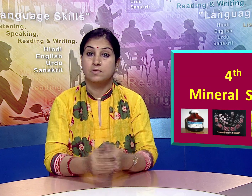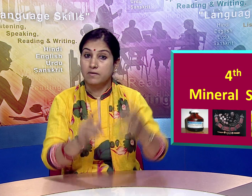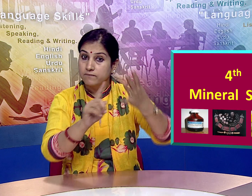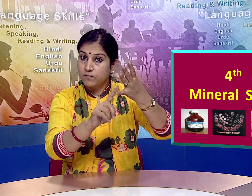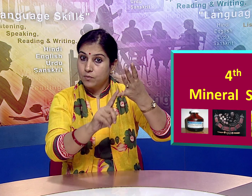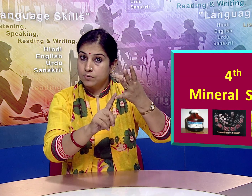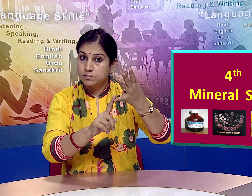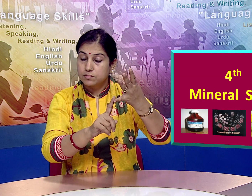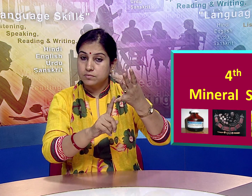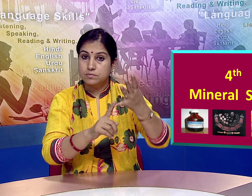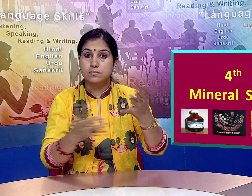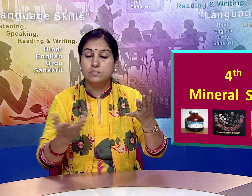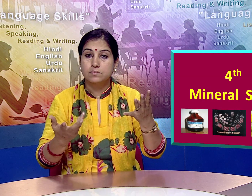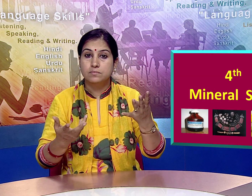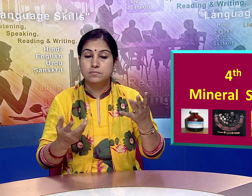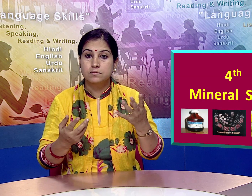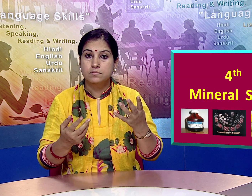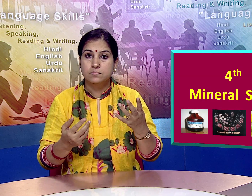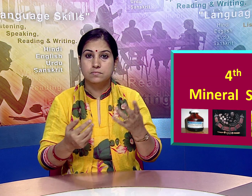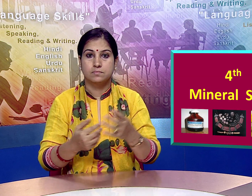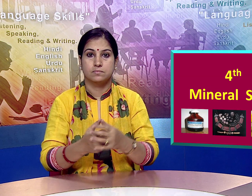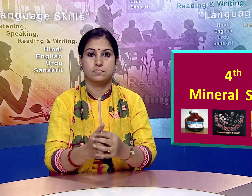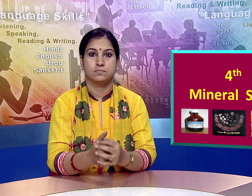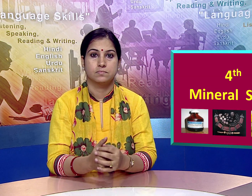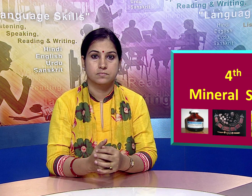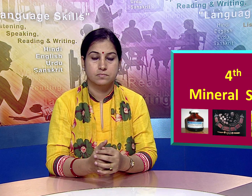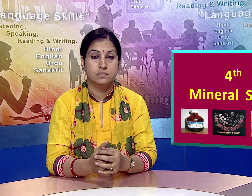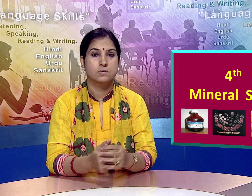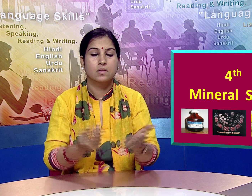Fourth type of category is mineral stain.